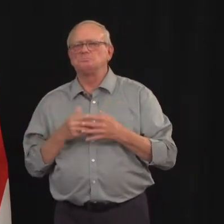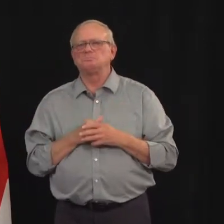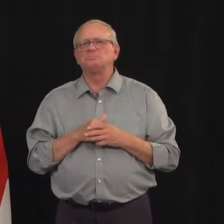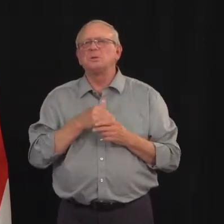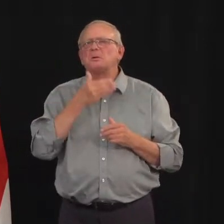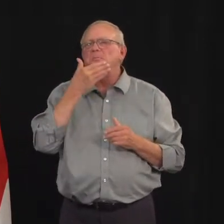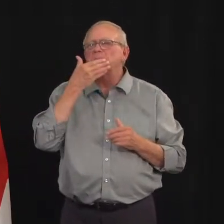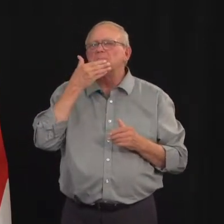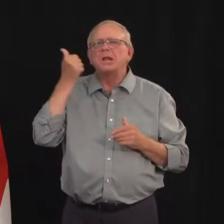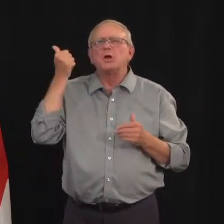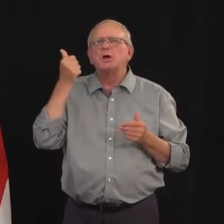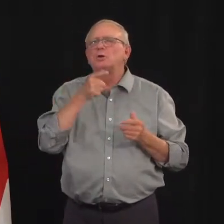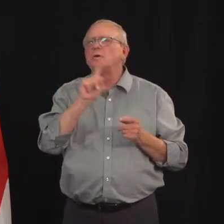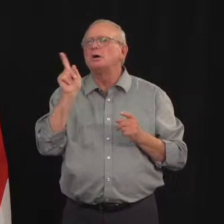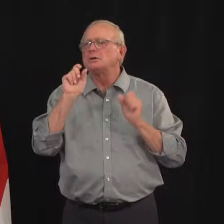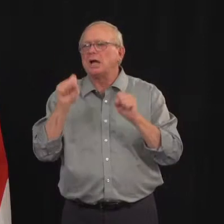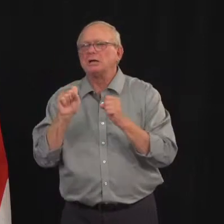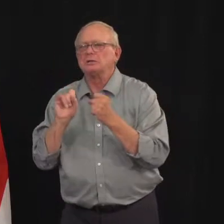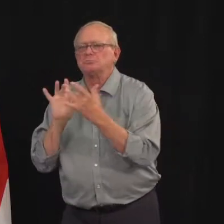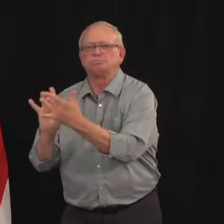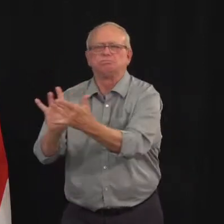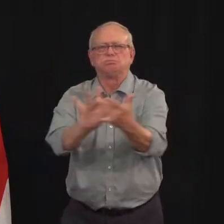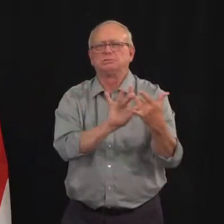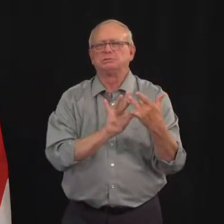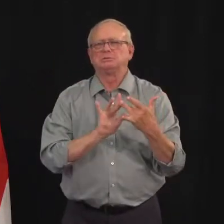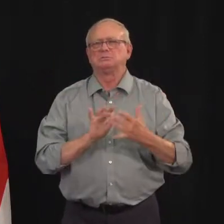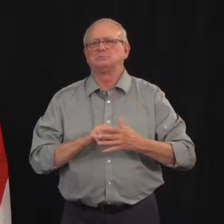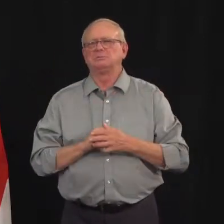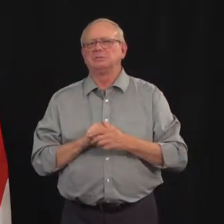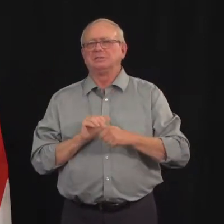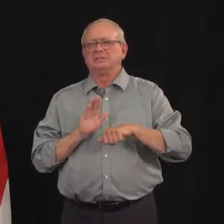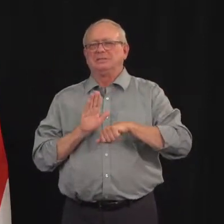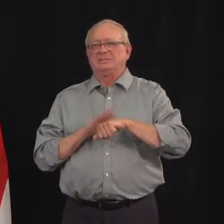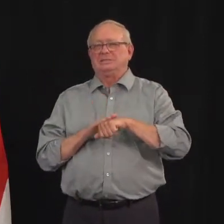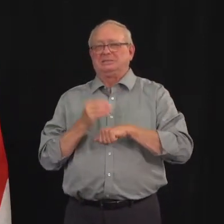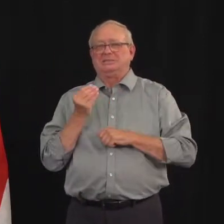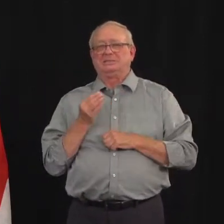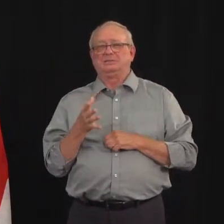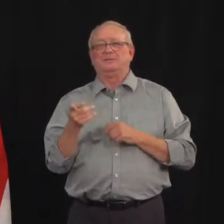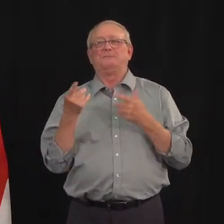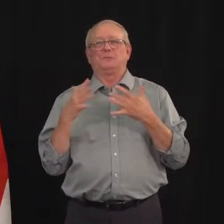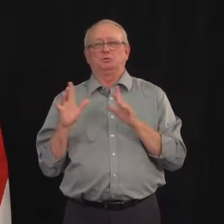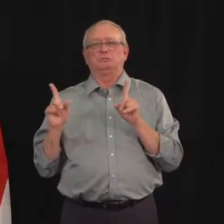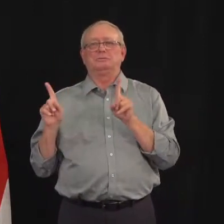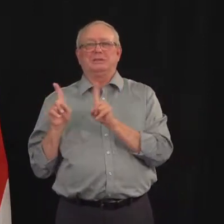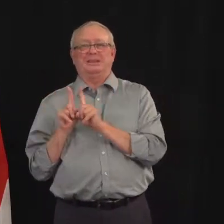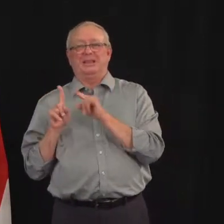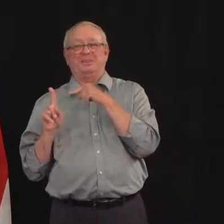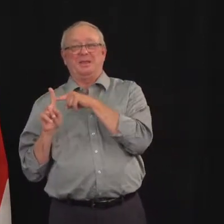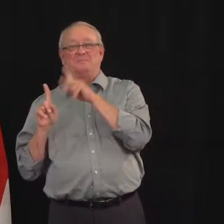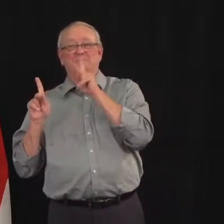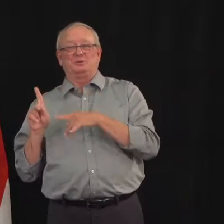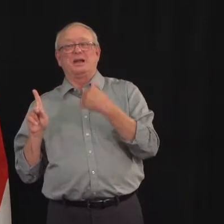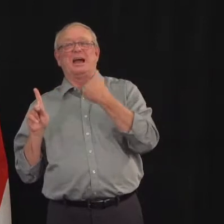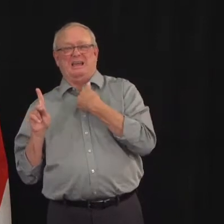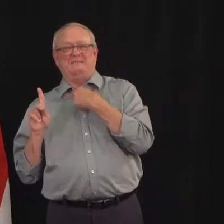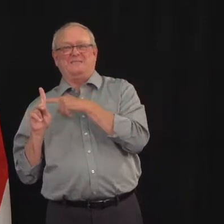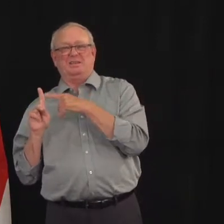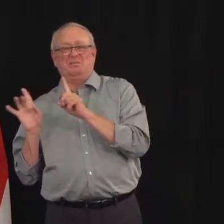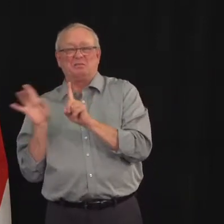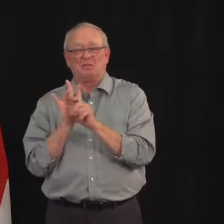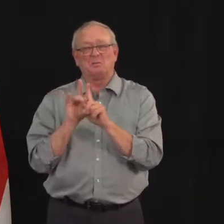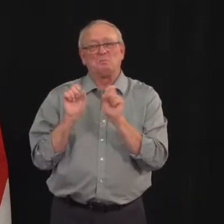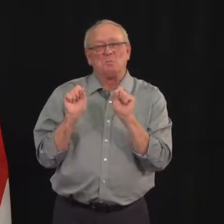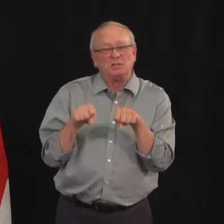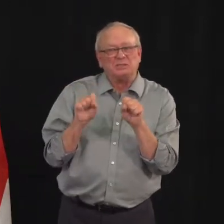to find out as quickly as possible that they've been in contact with someone with COVID. And right now, again, we're just looking at every option we have.